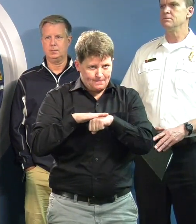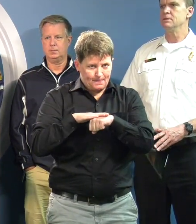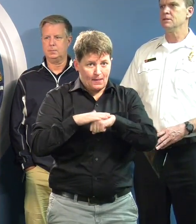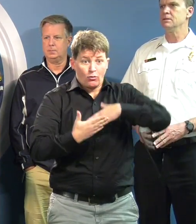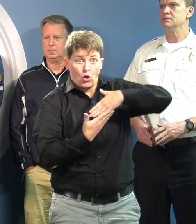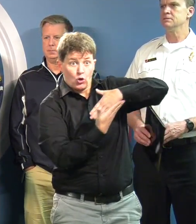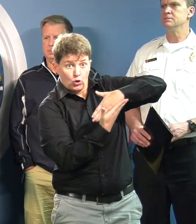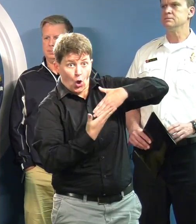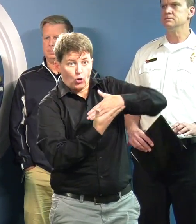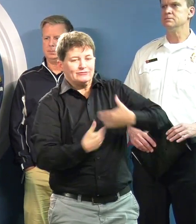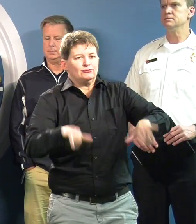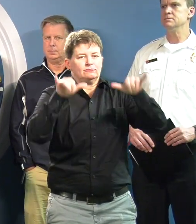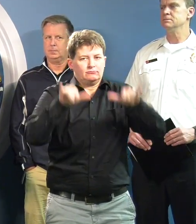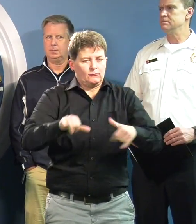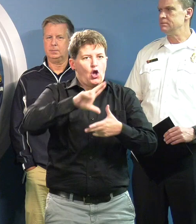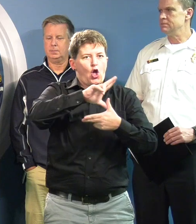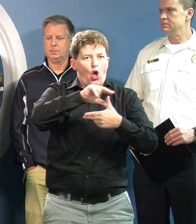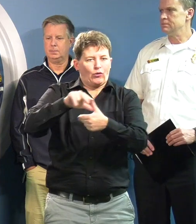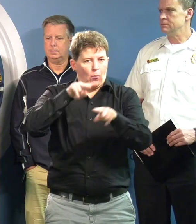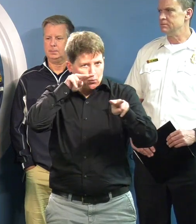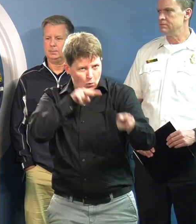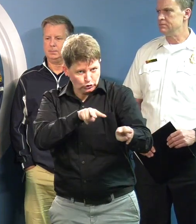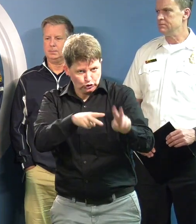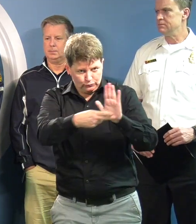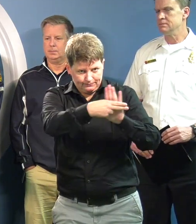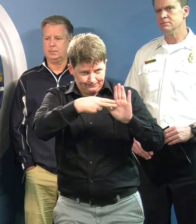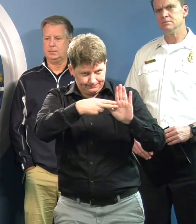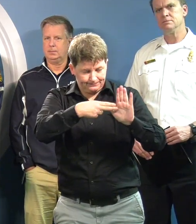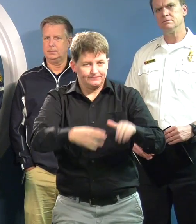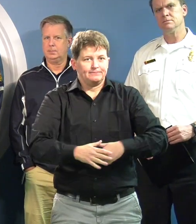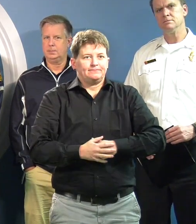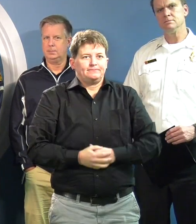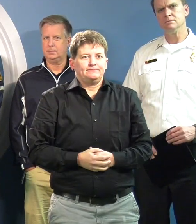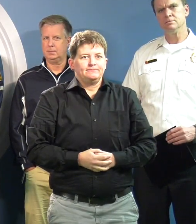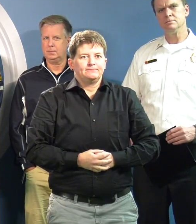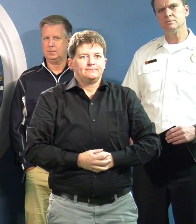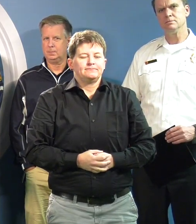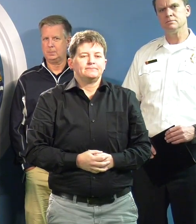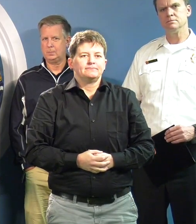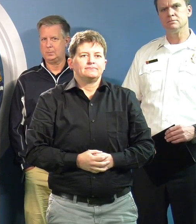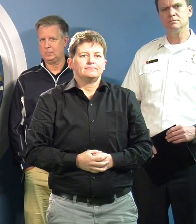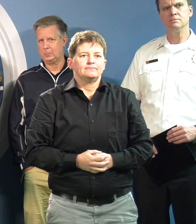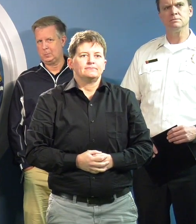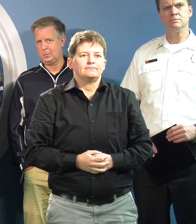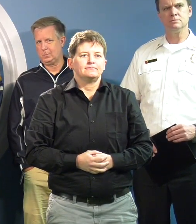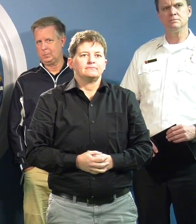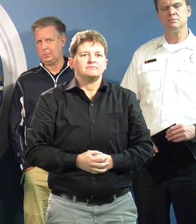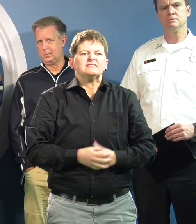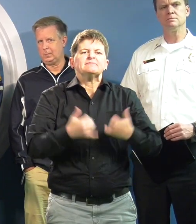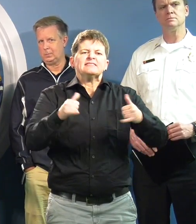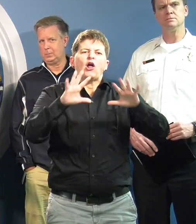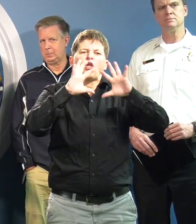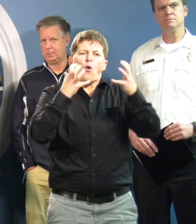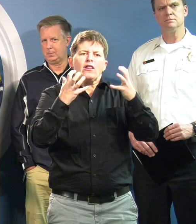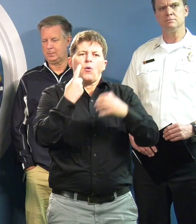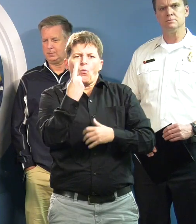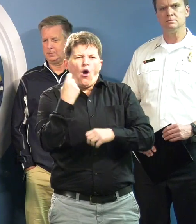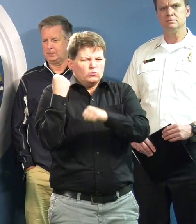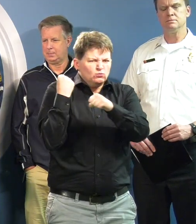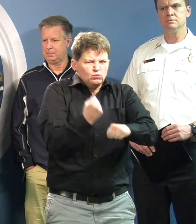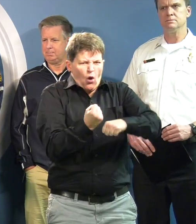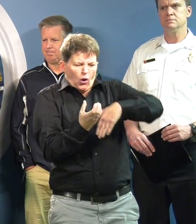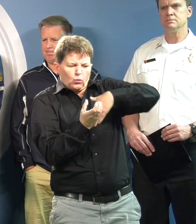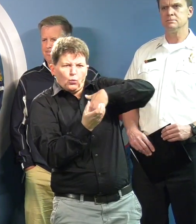under a hurricane watch. It has re-strengthened to a Category 1 hurricane as it passes off the coast of